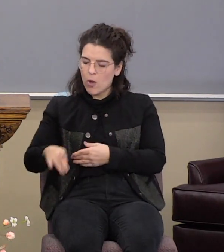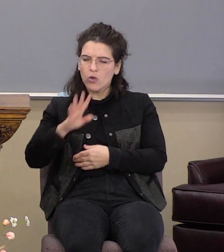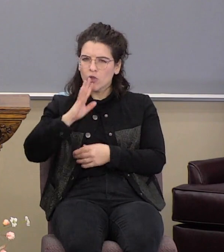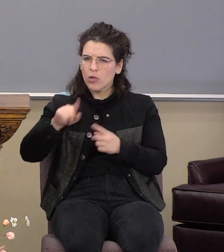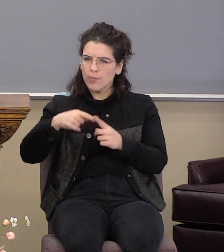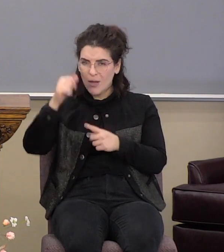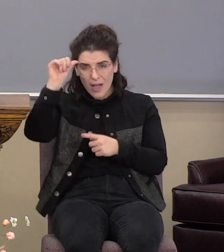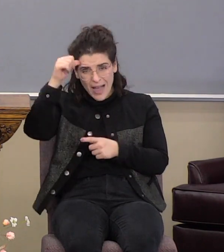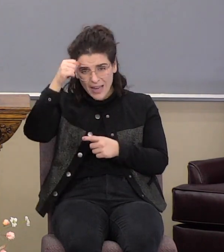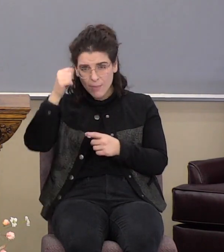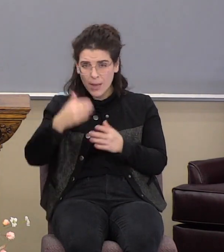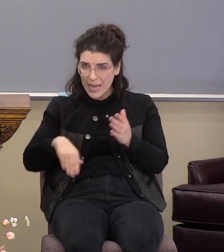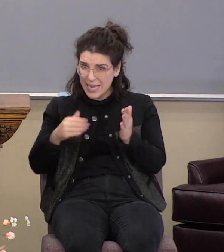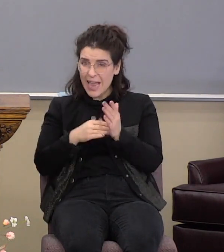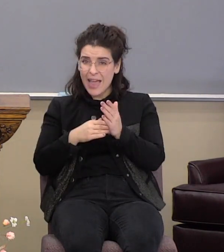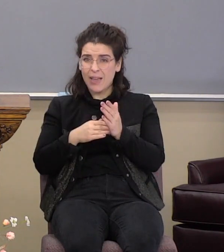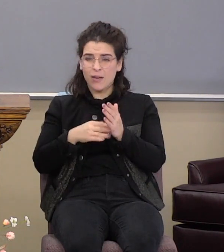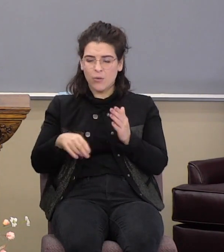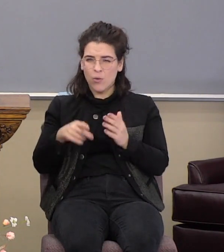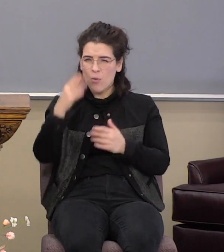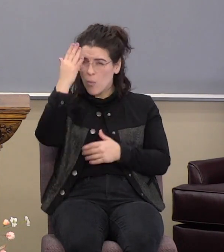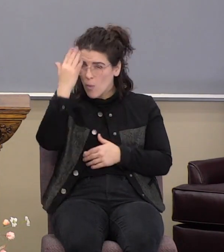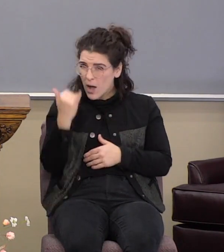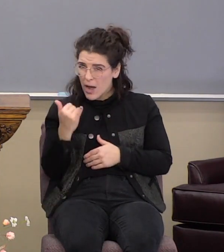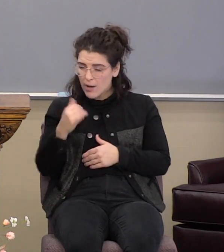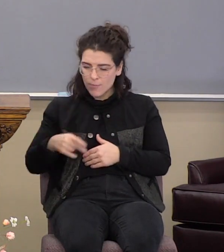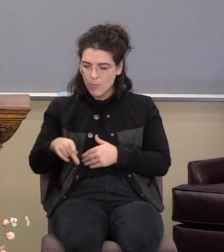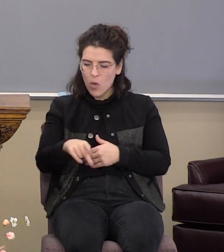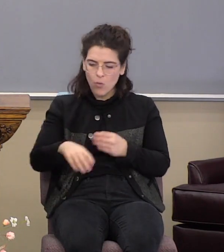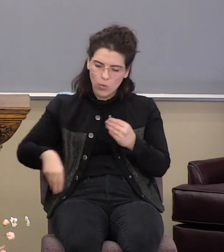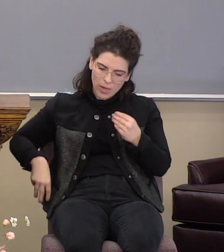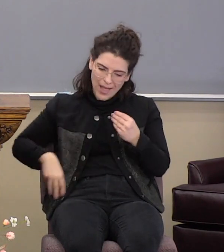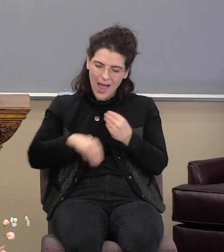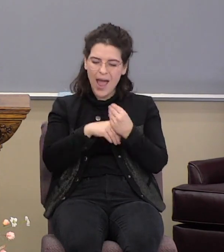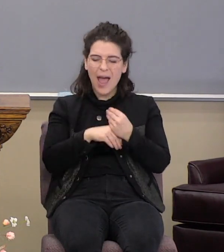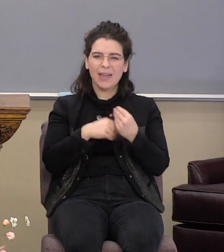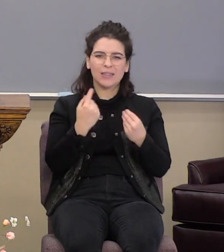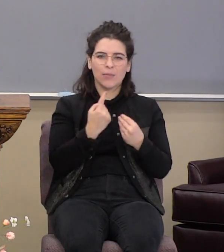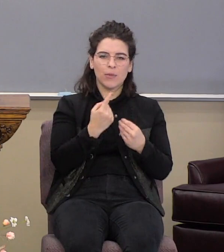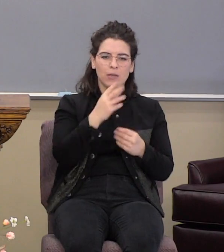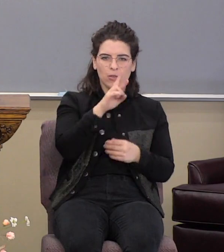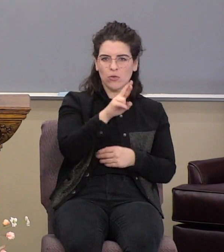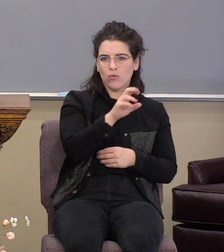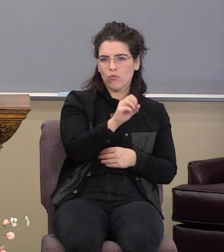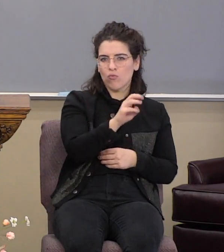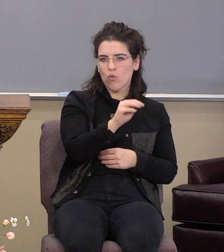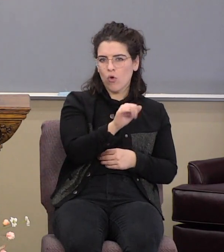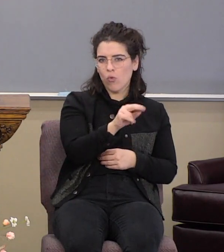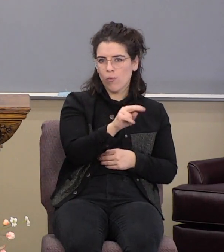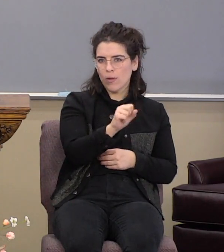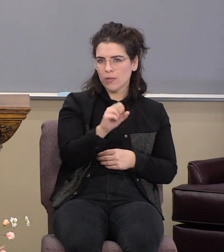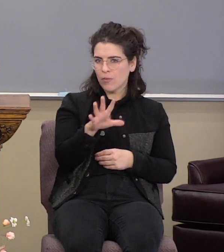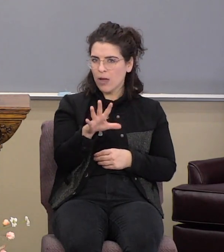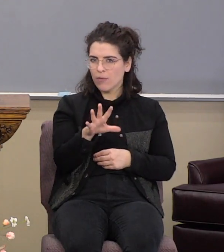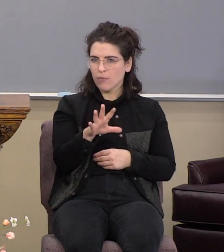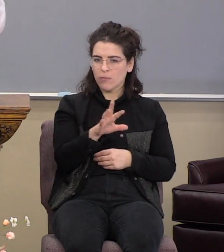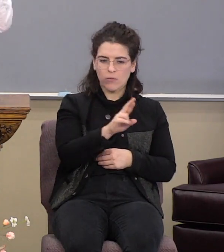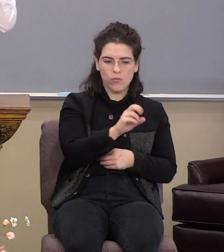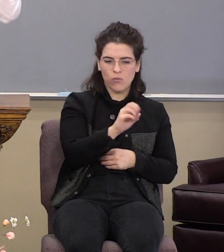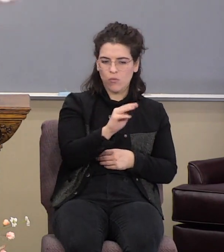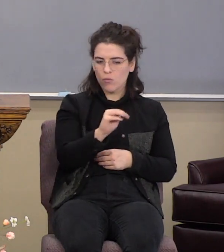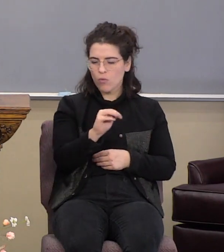add something to what he's already laid out in Romans chapter 5. If Romans 5 demonstrates Adam is the federal head,